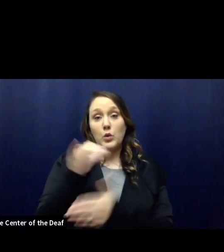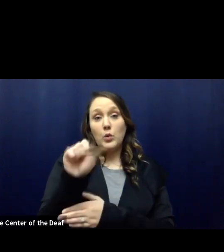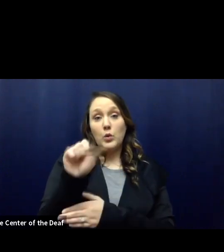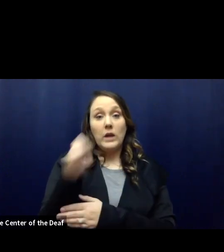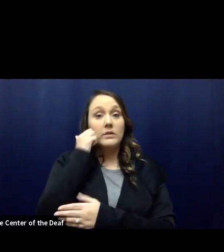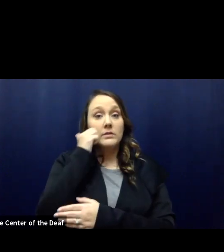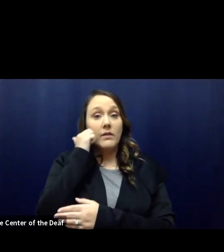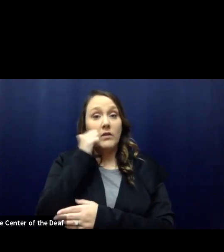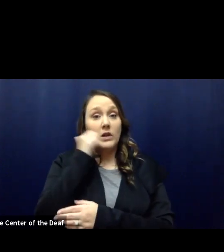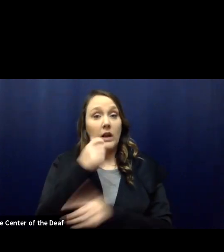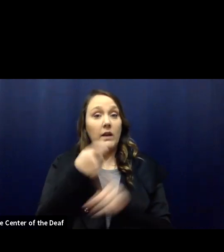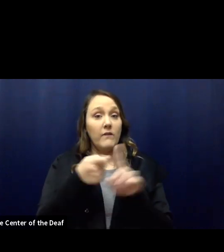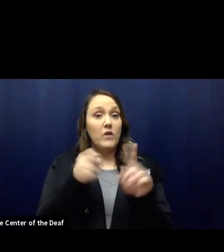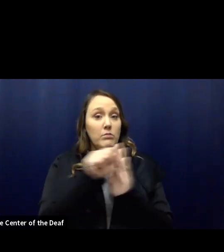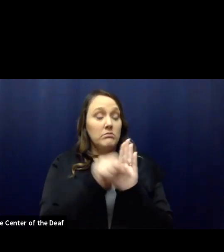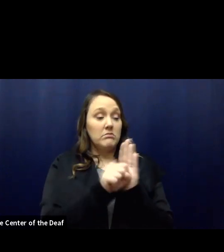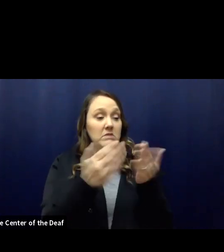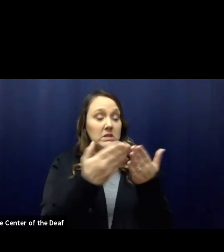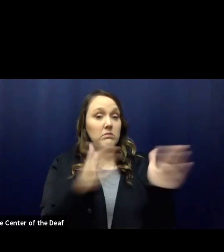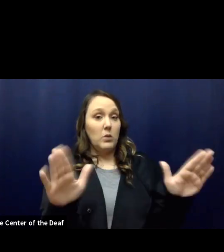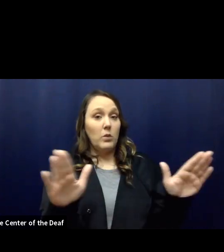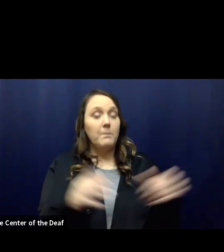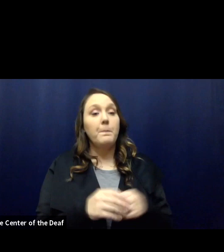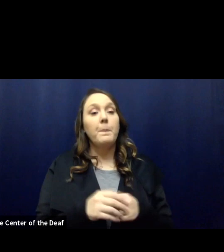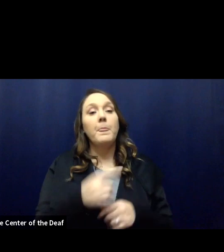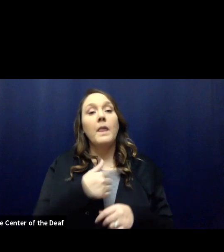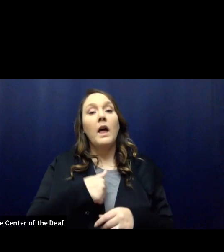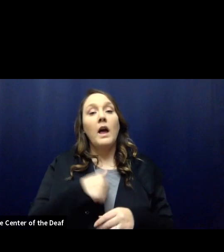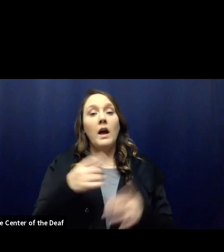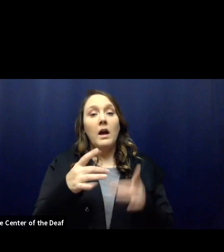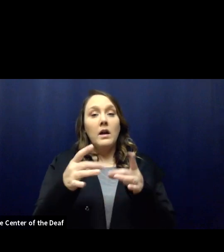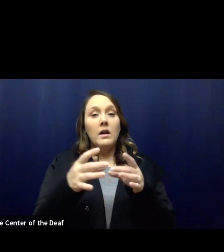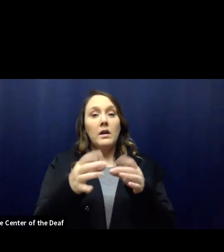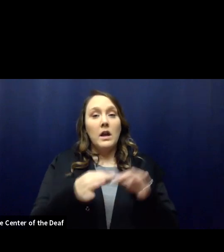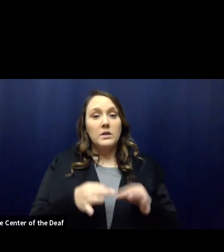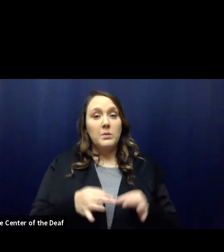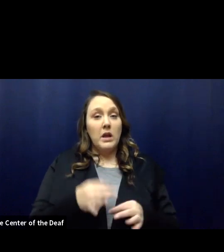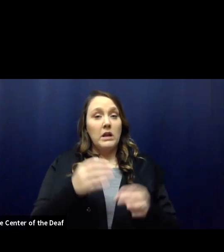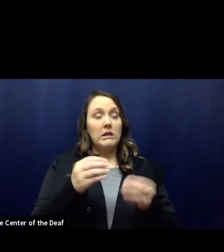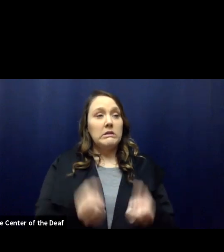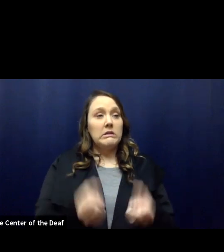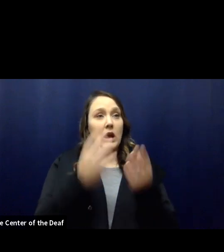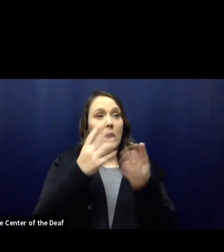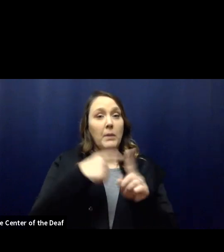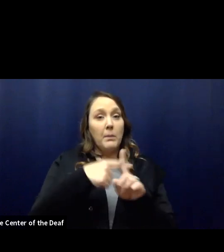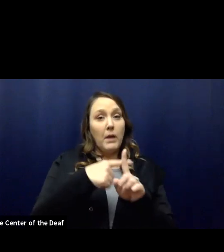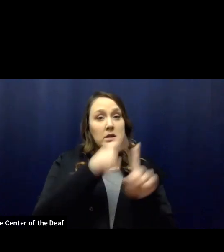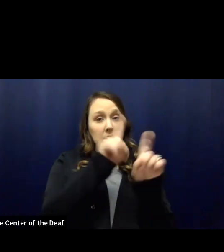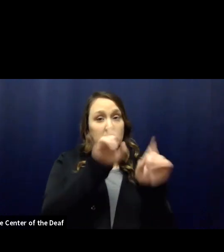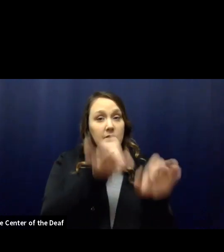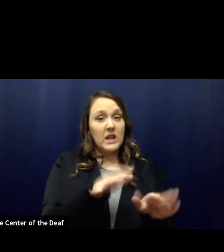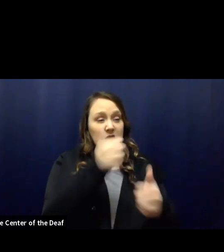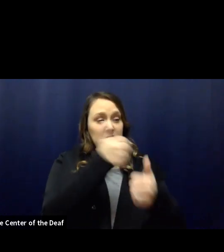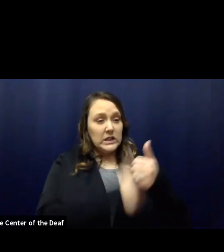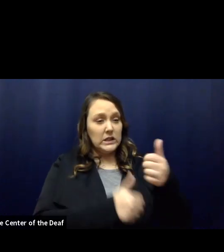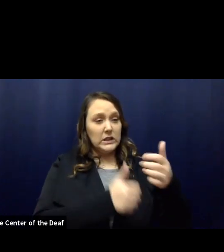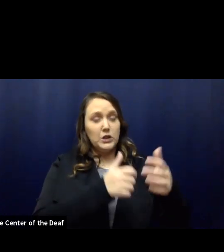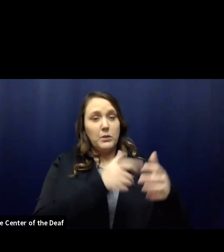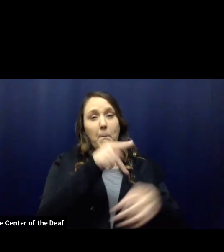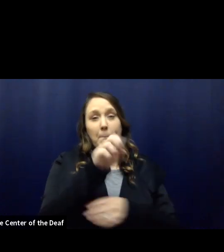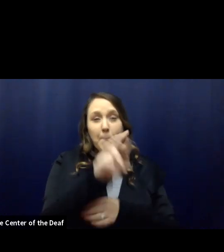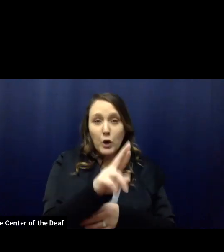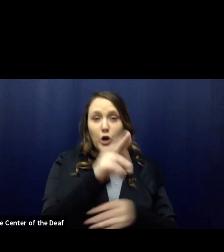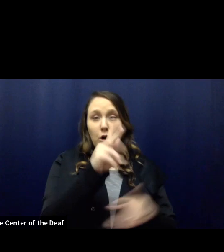level. We talked a little bit last time when I was here about the number of positive tests per people tested. That's